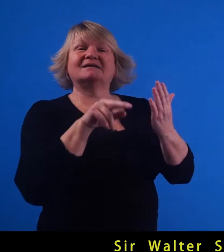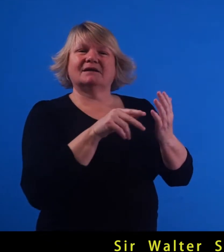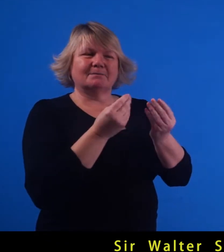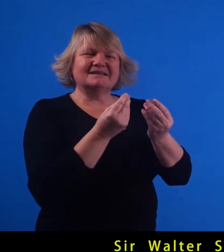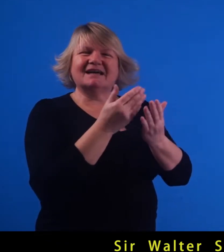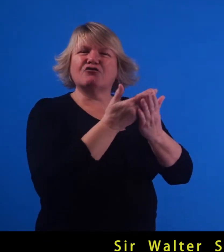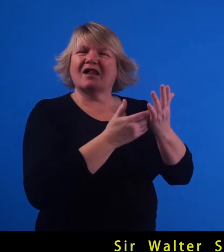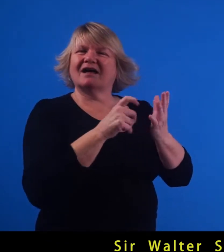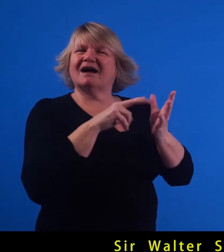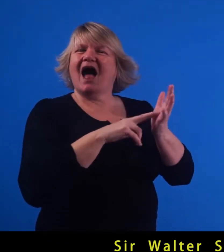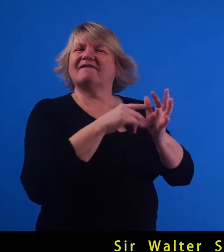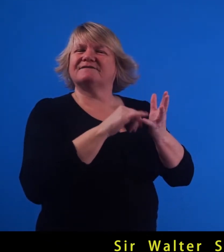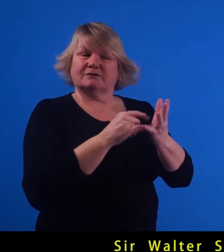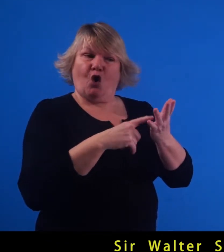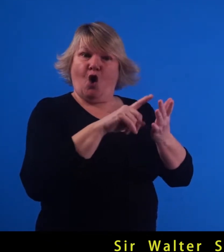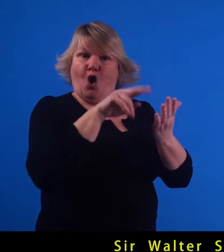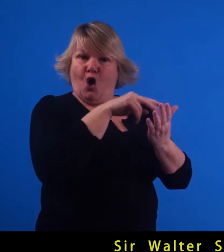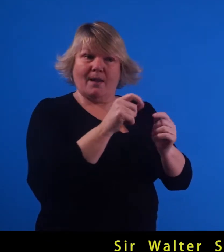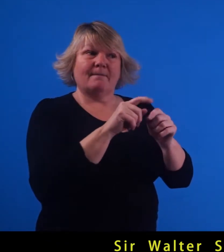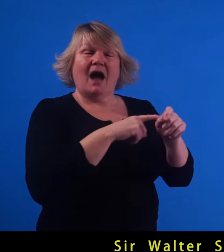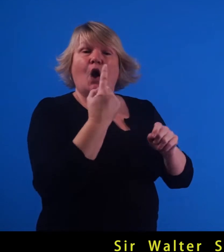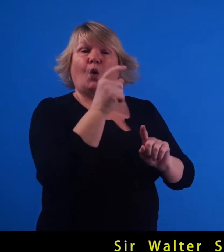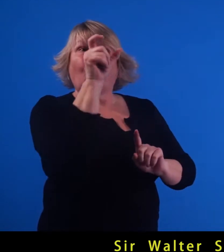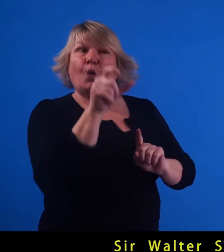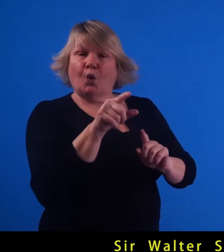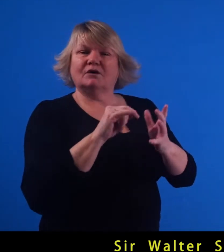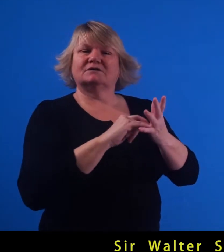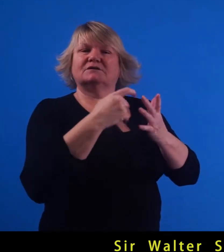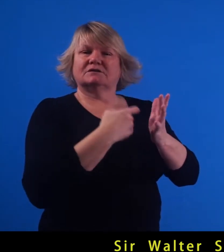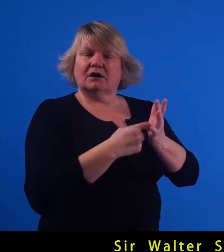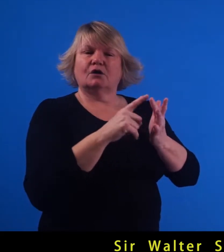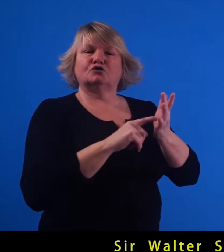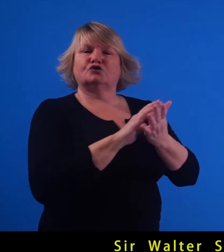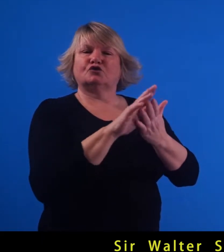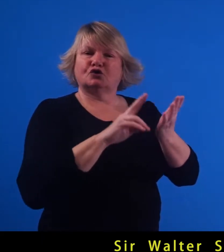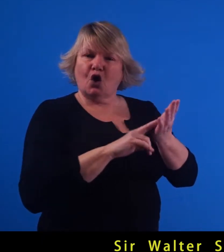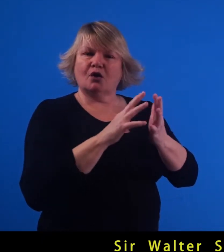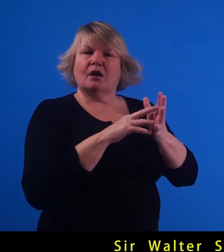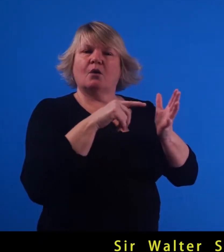Sir John Watson Gordon, Oil on Canvas.